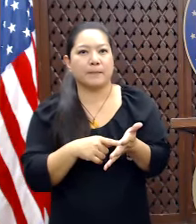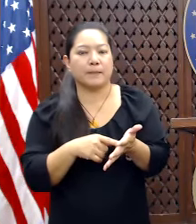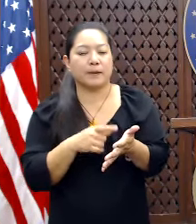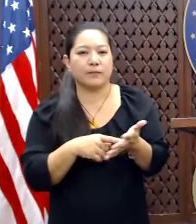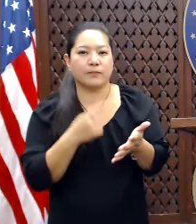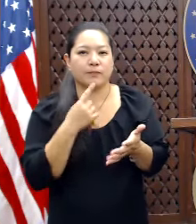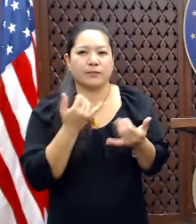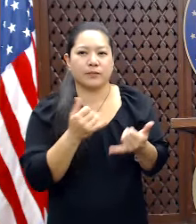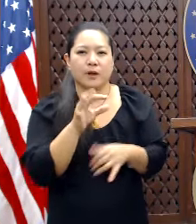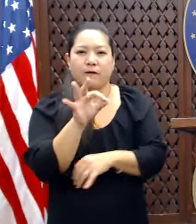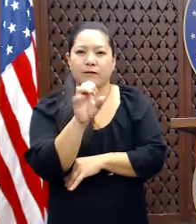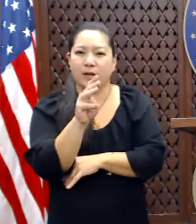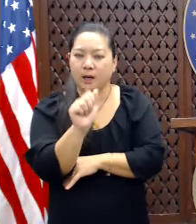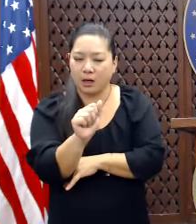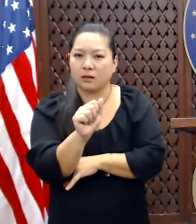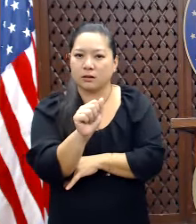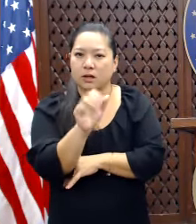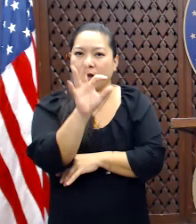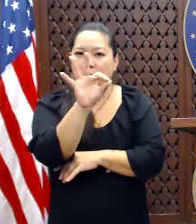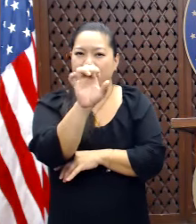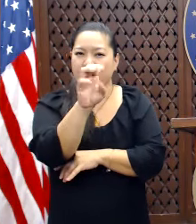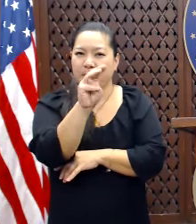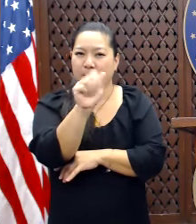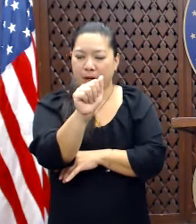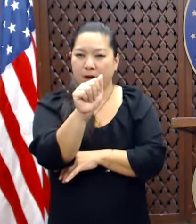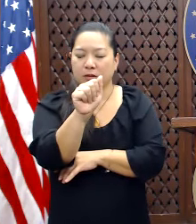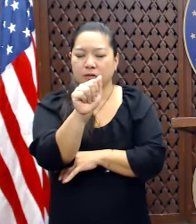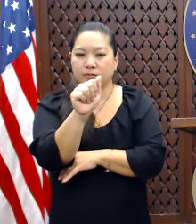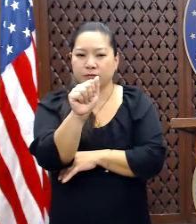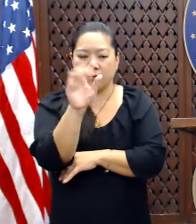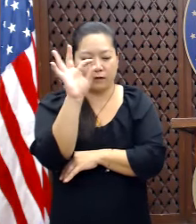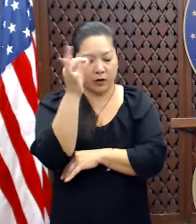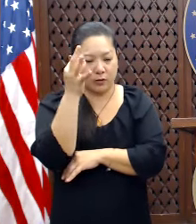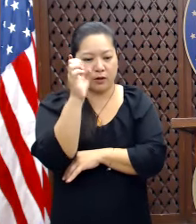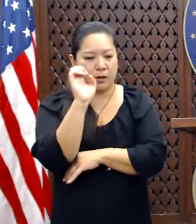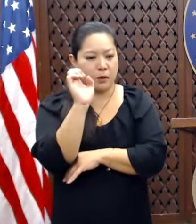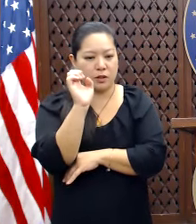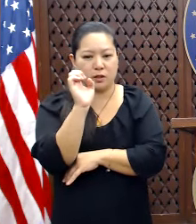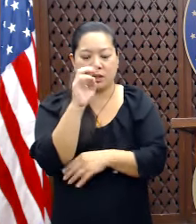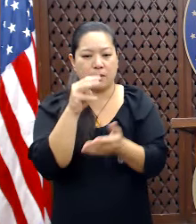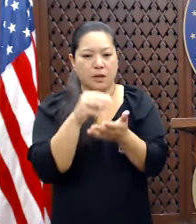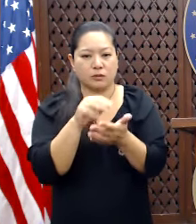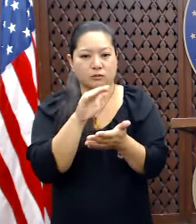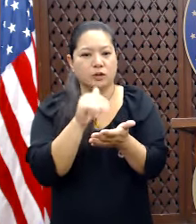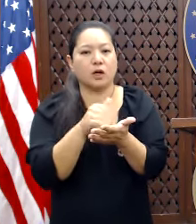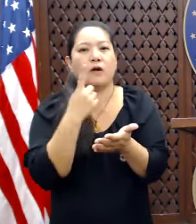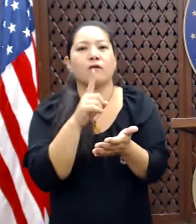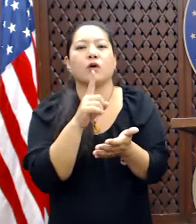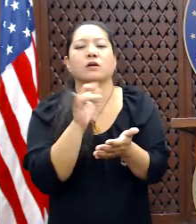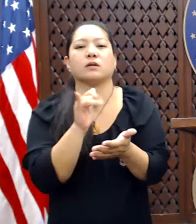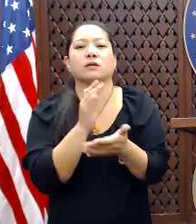FEMA is going to be the point of, the central contact for